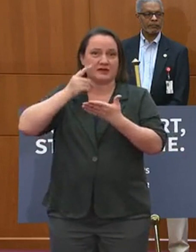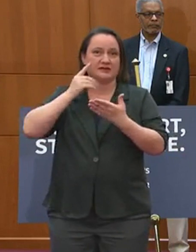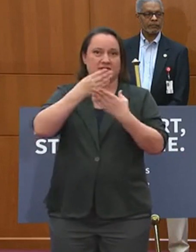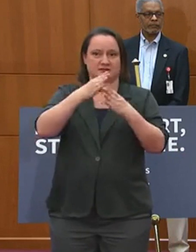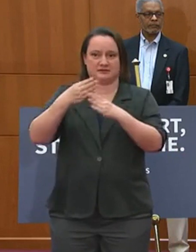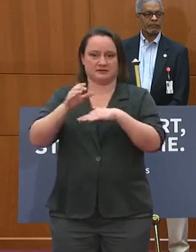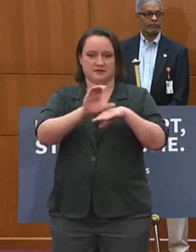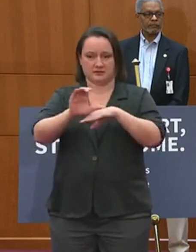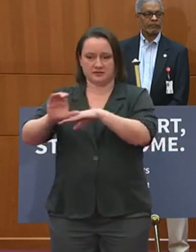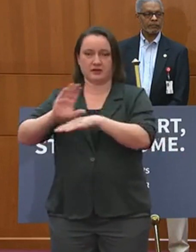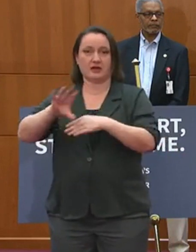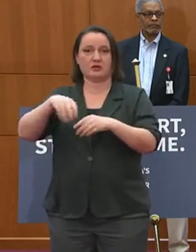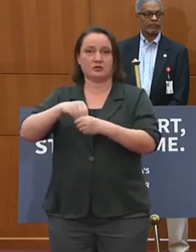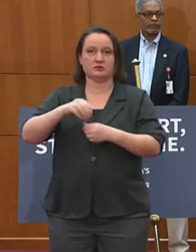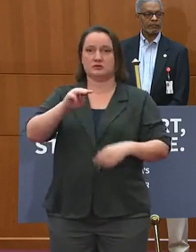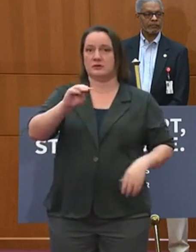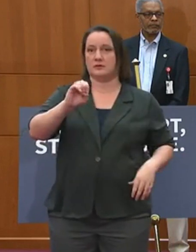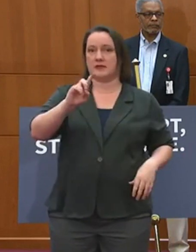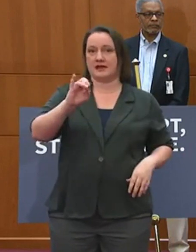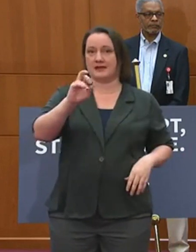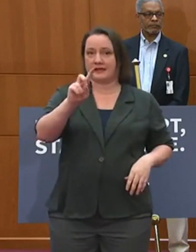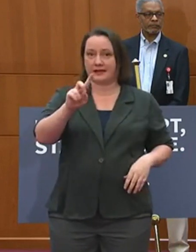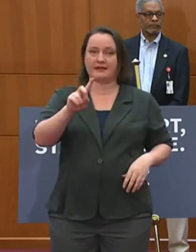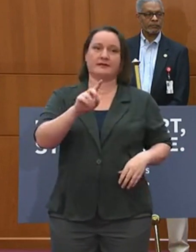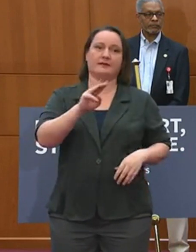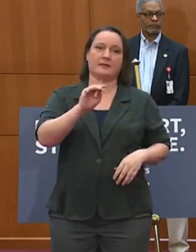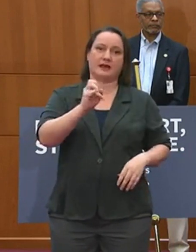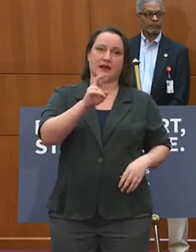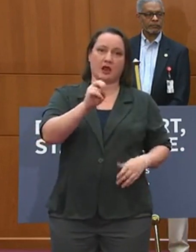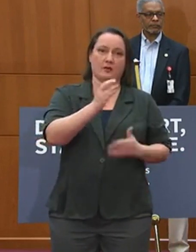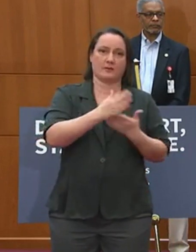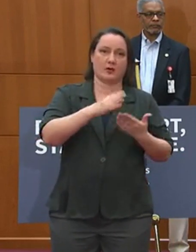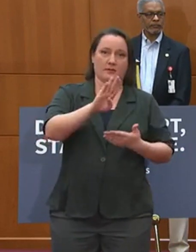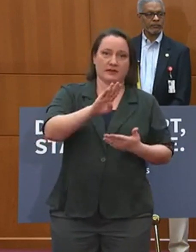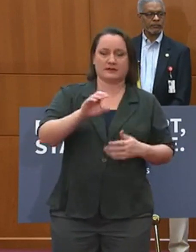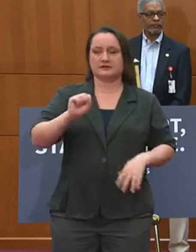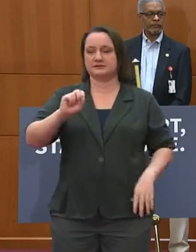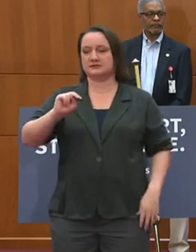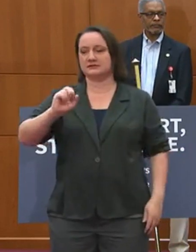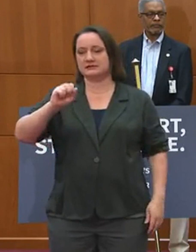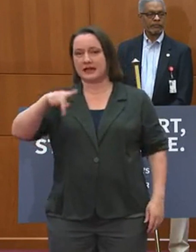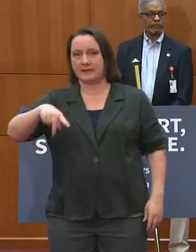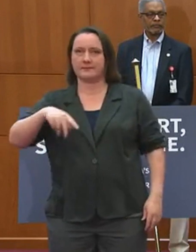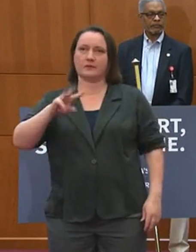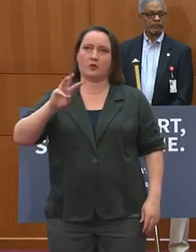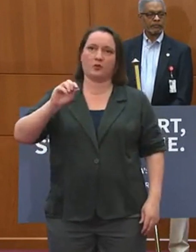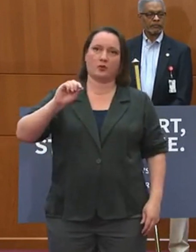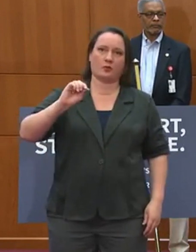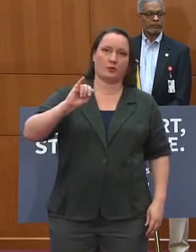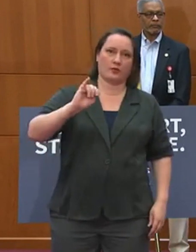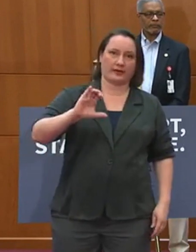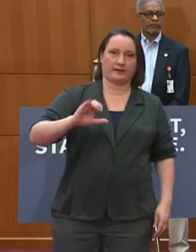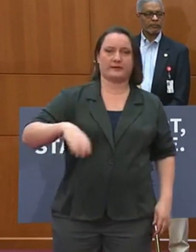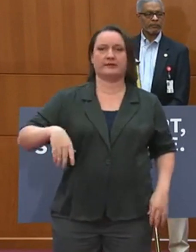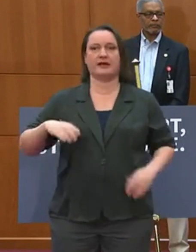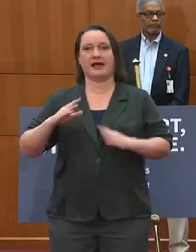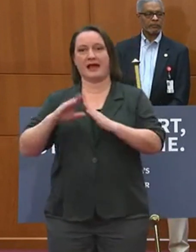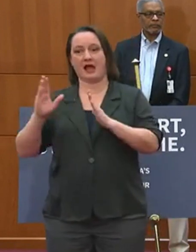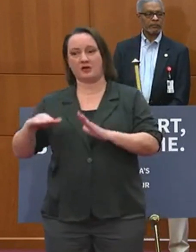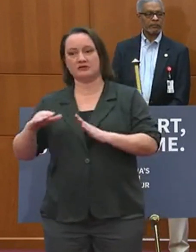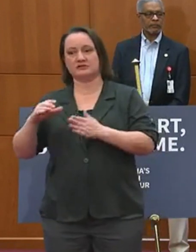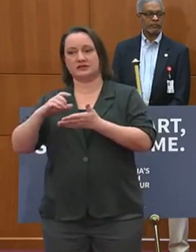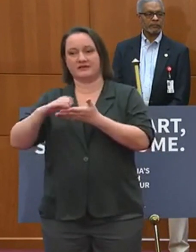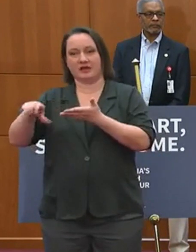includes programs such as Medicaid and Medicare Part B, SNAP, WIC, housing vouchers, school lunches